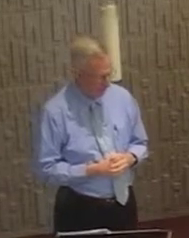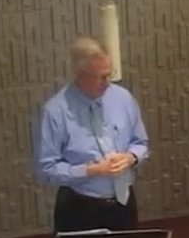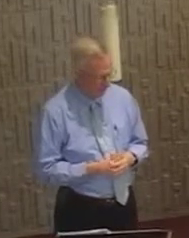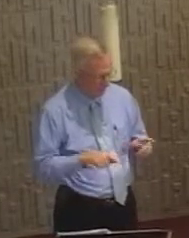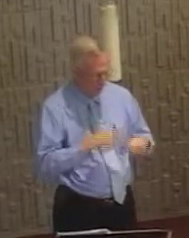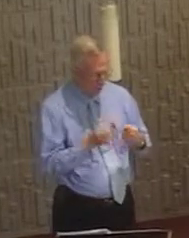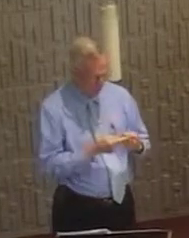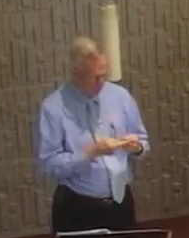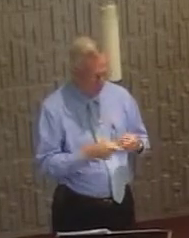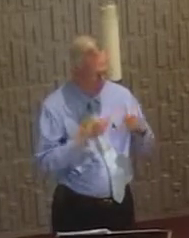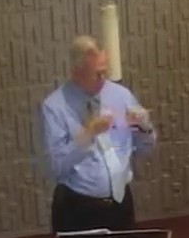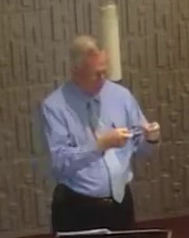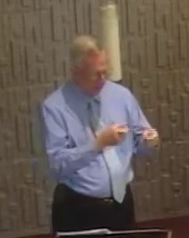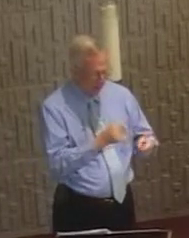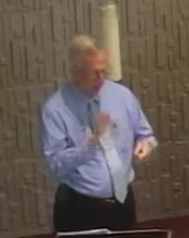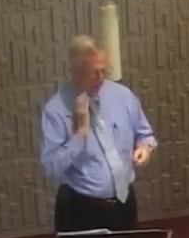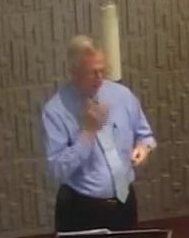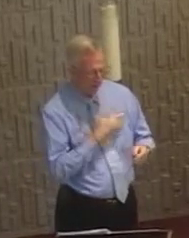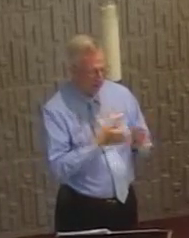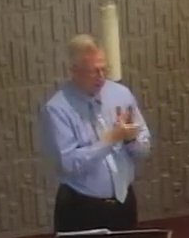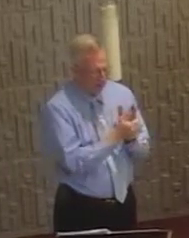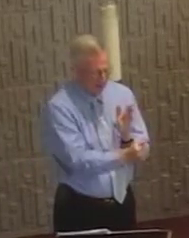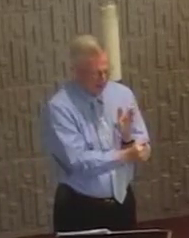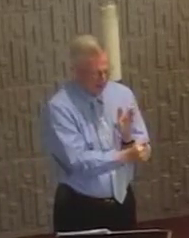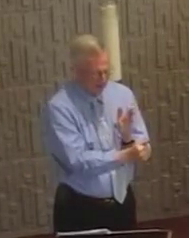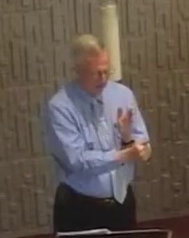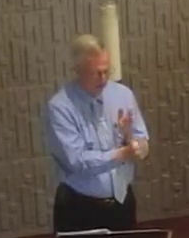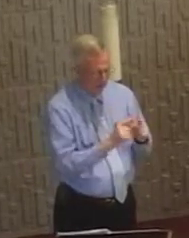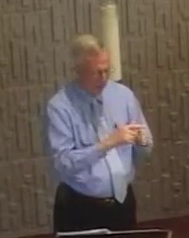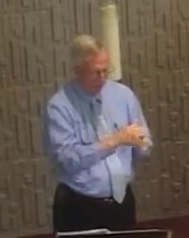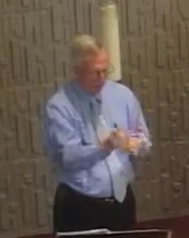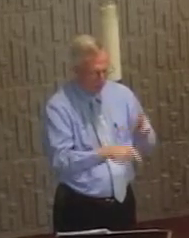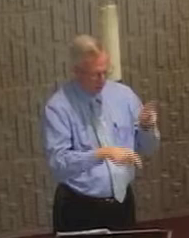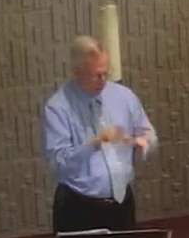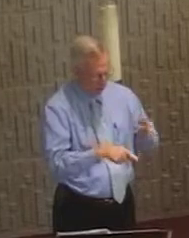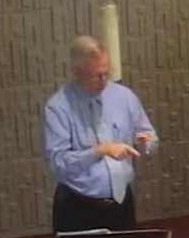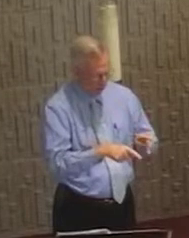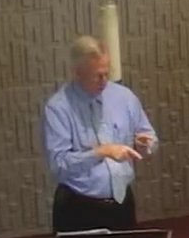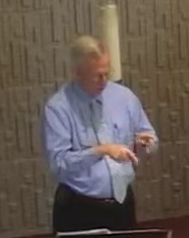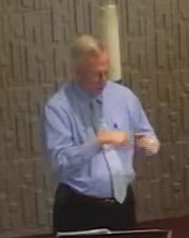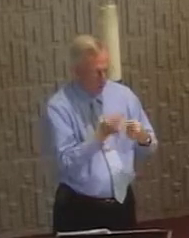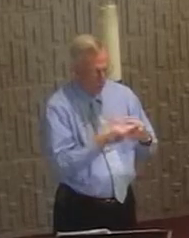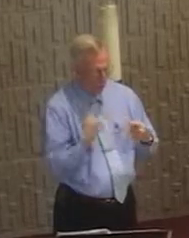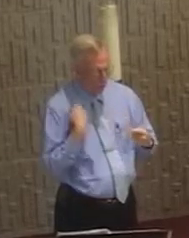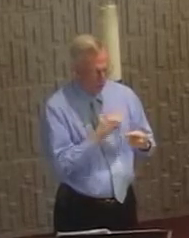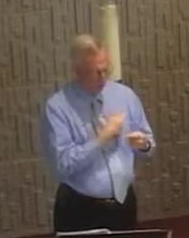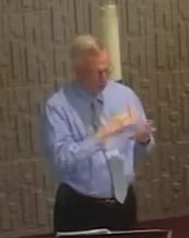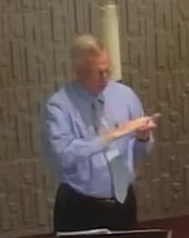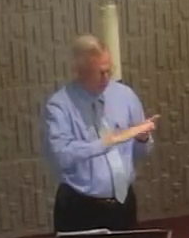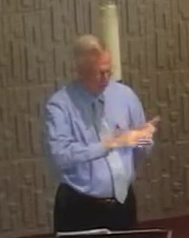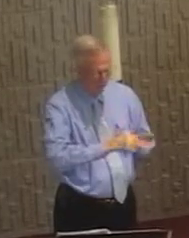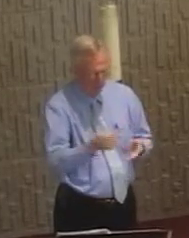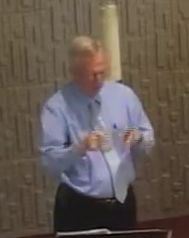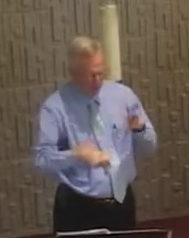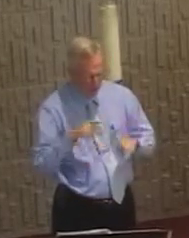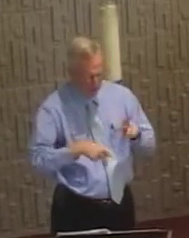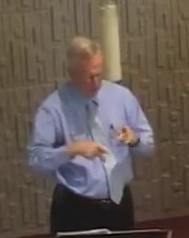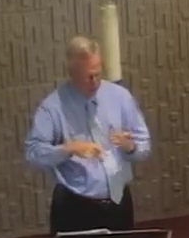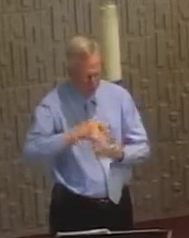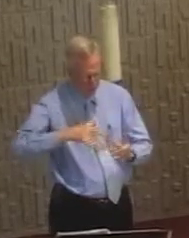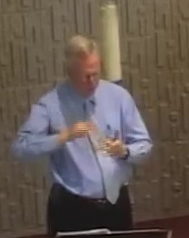Carol gave to her neighbor, Mrs. Smith, at the beginning of my homily, when we forgive others, those around